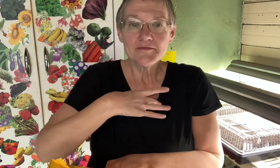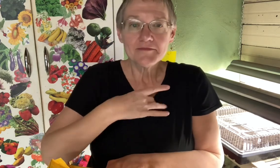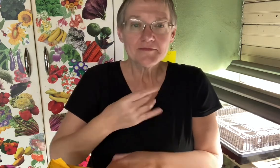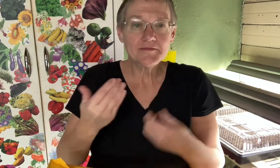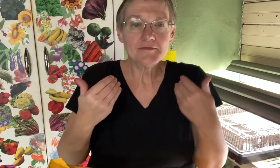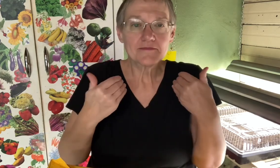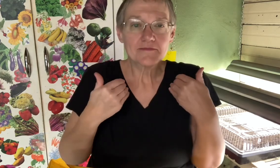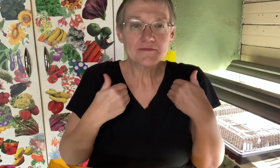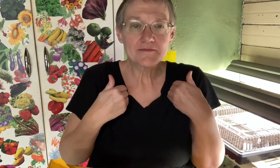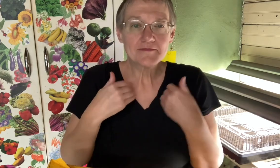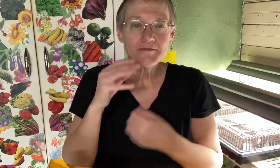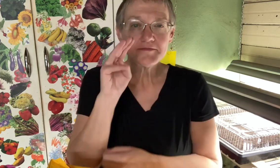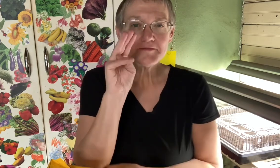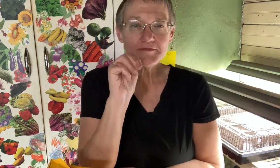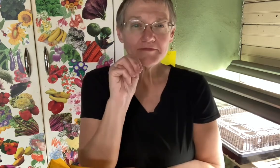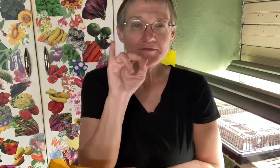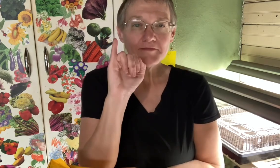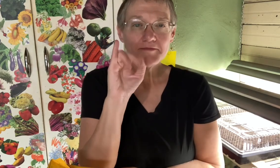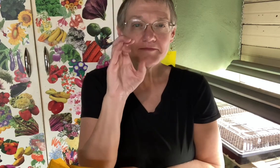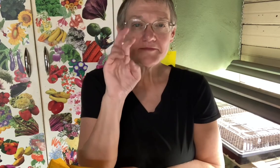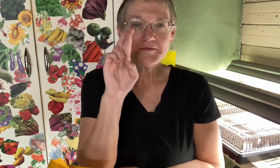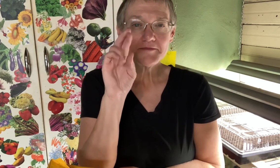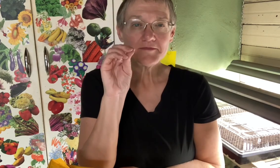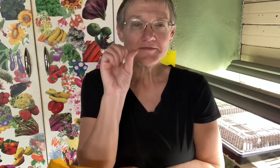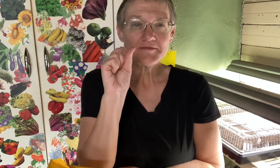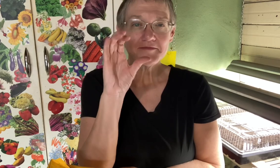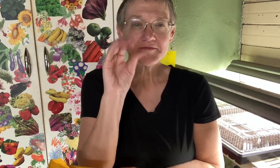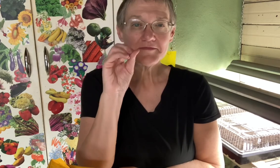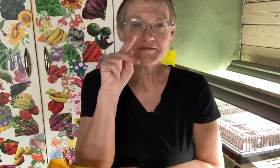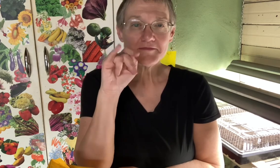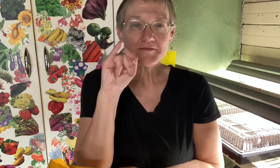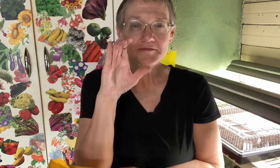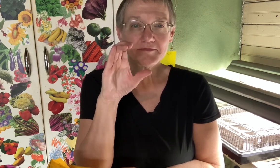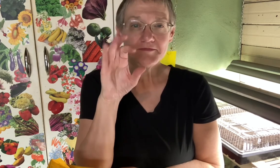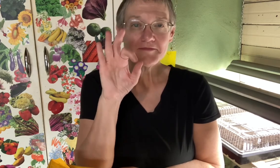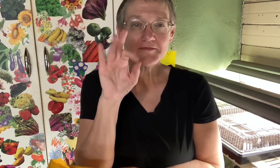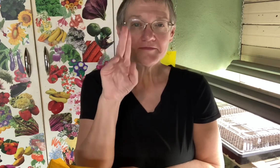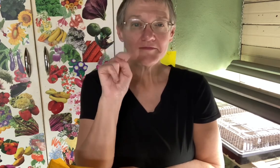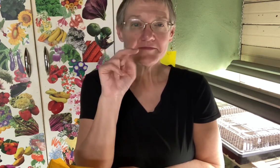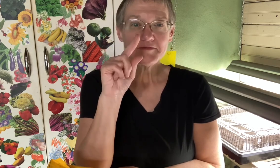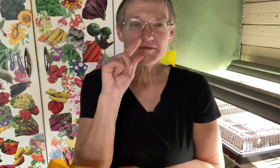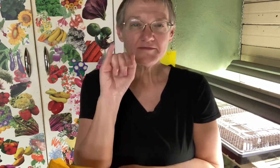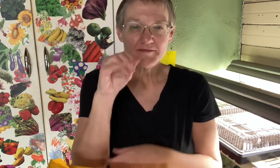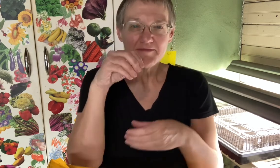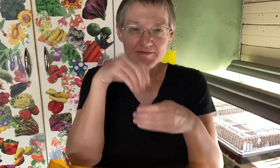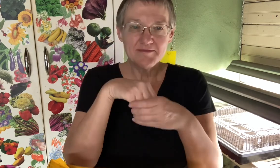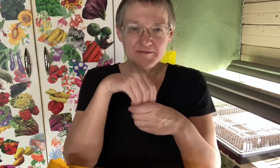I really like that it's been inoculated with microscopic fungus.